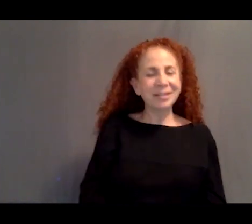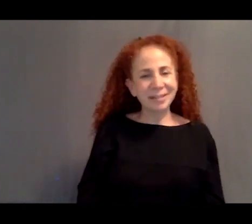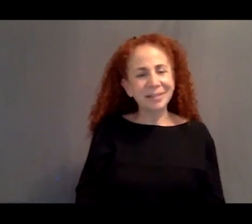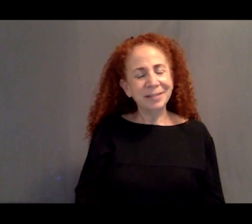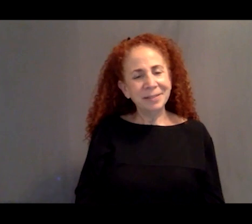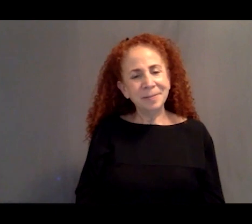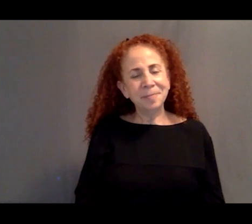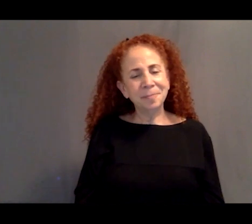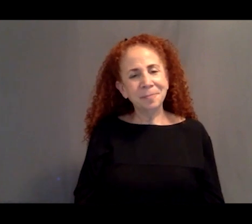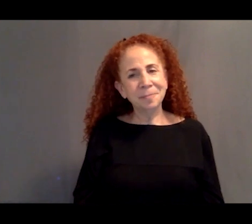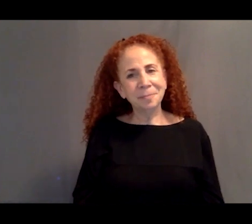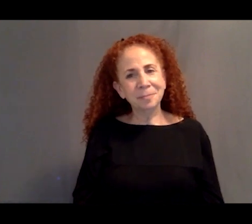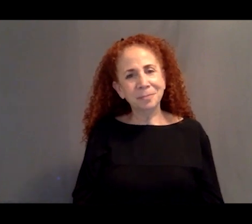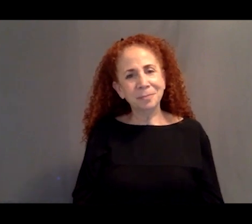And